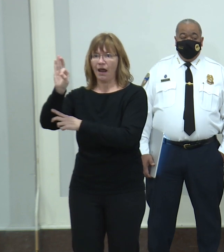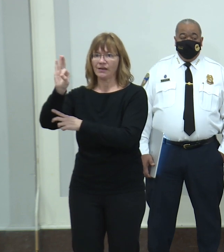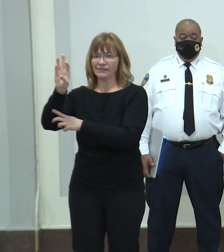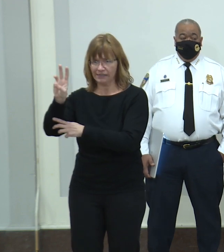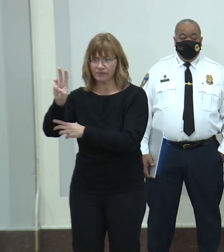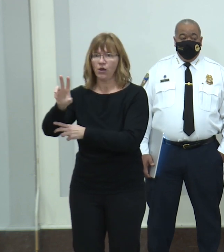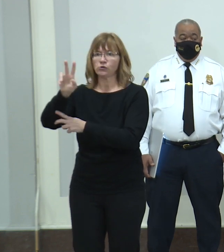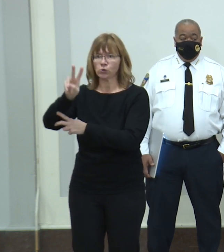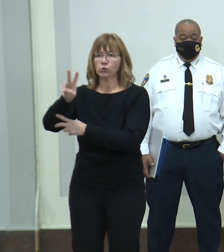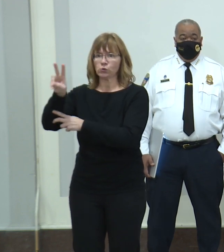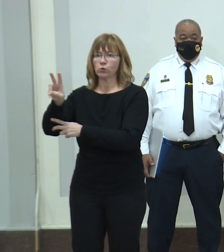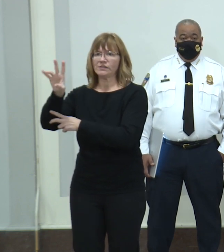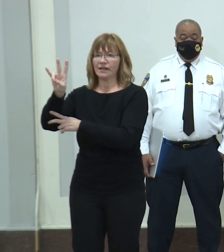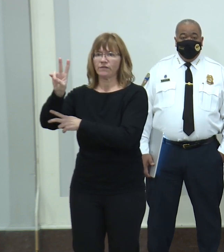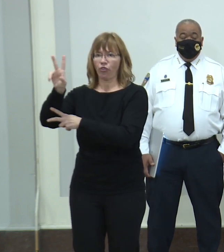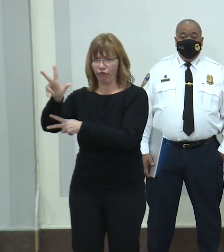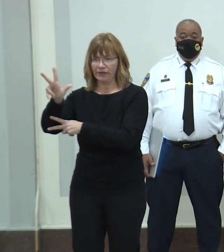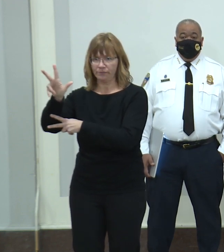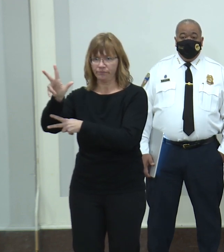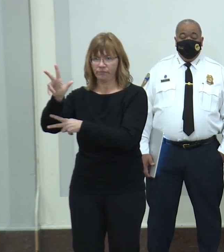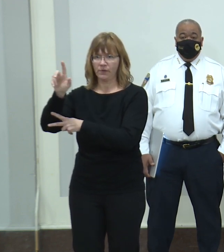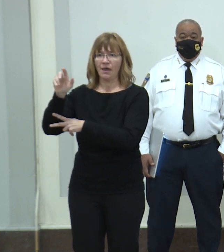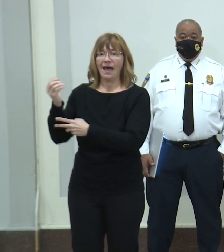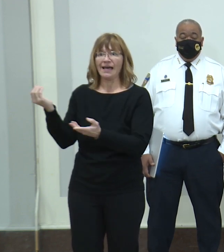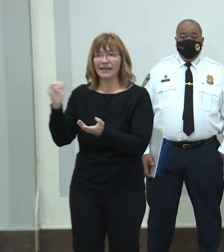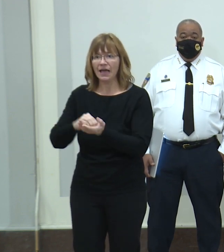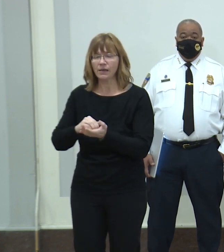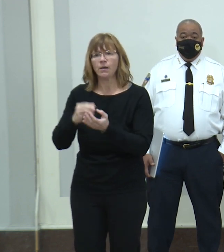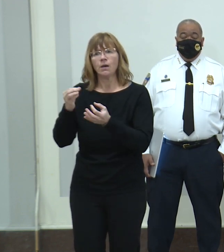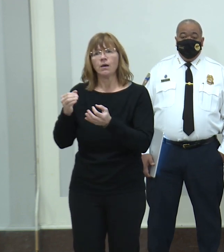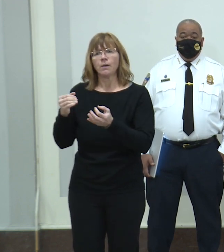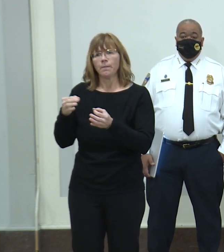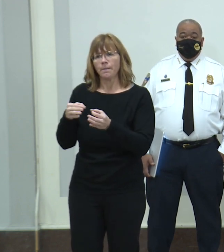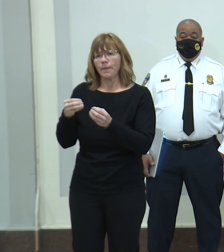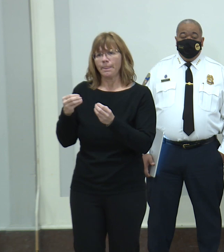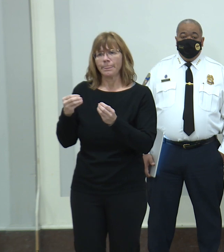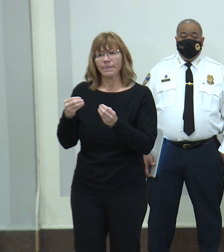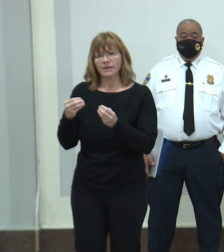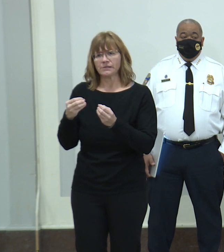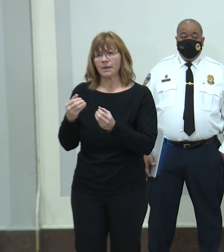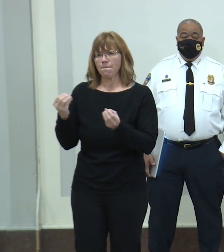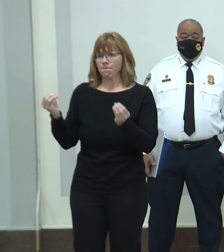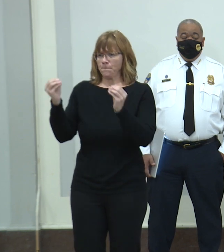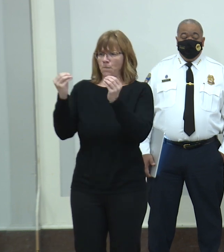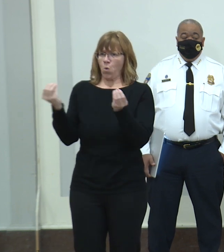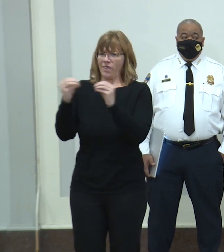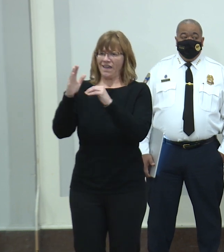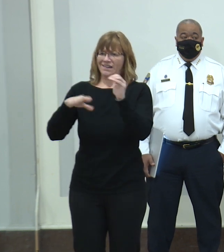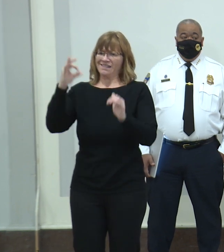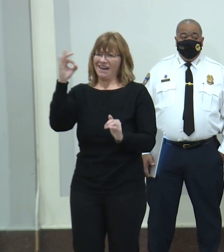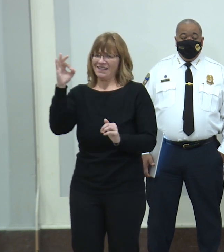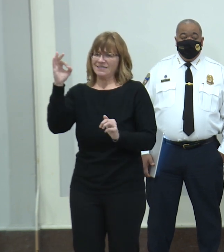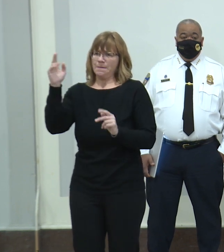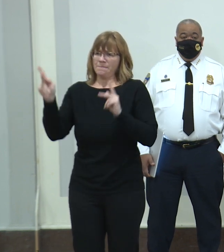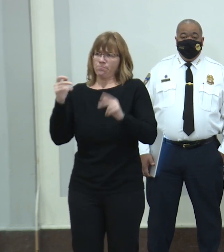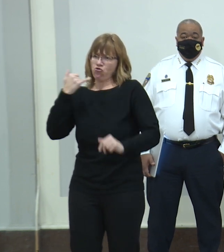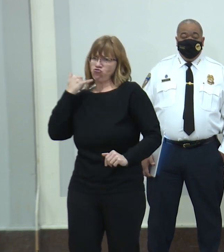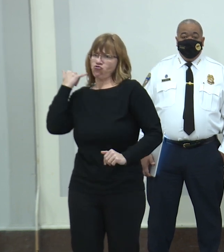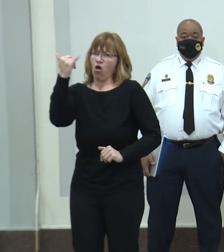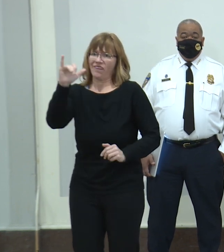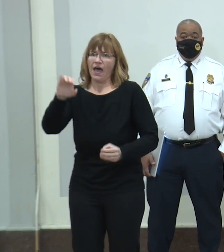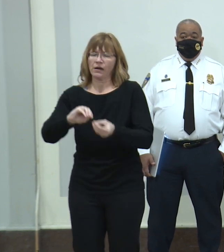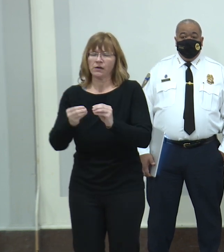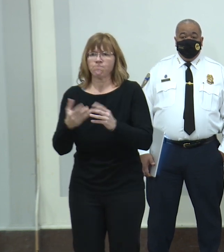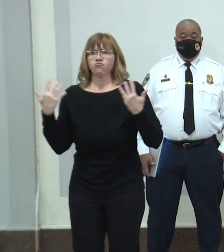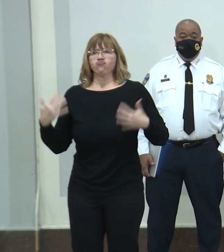410-396-2273. As of today, more than 19,000 older adults have called to get in line for an appointment. And at this stage, our team